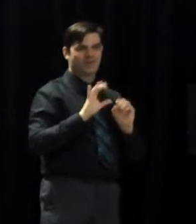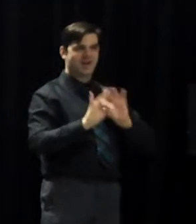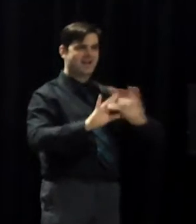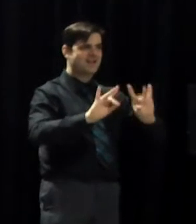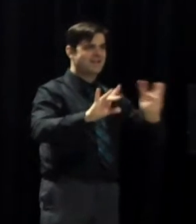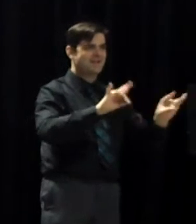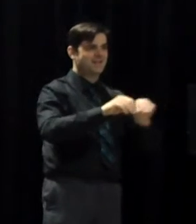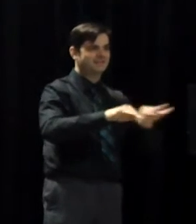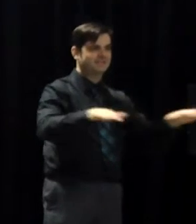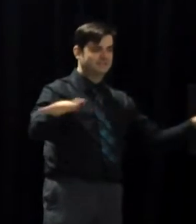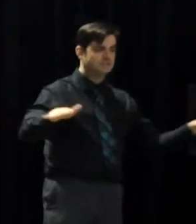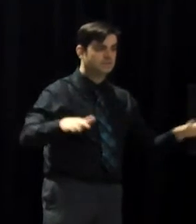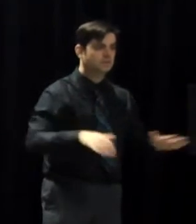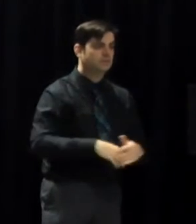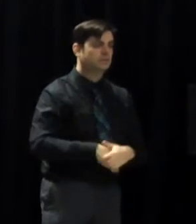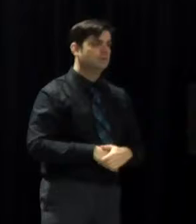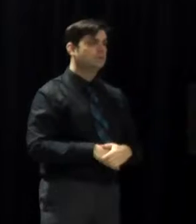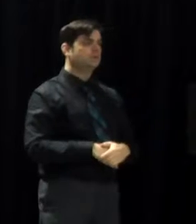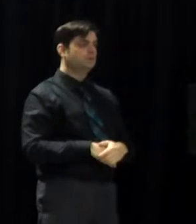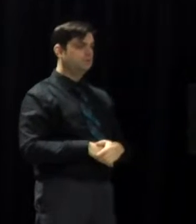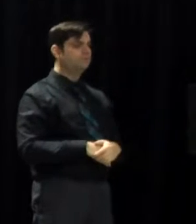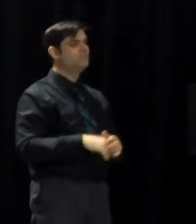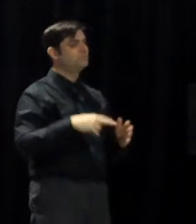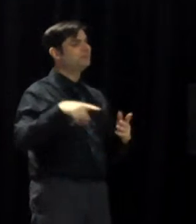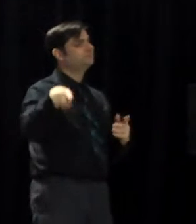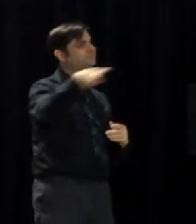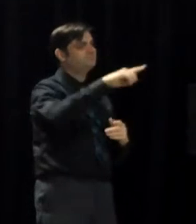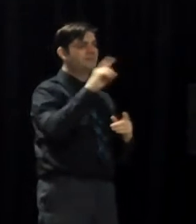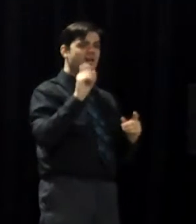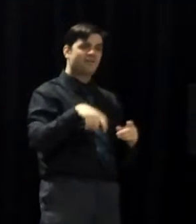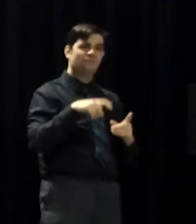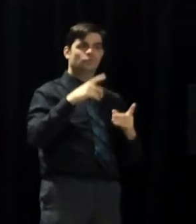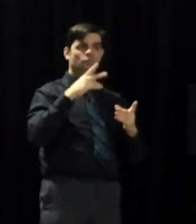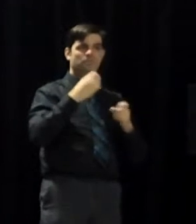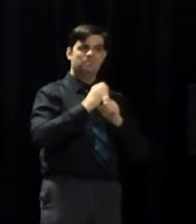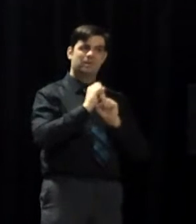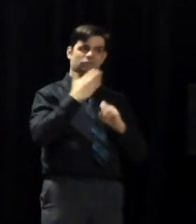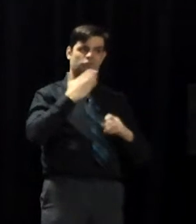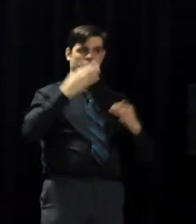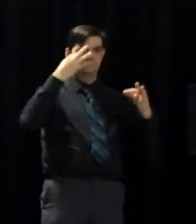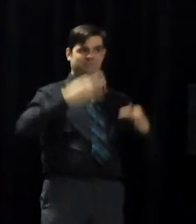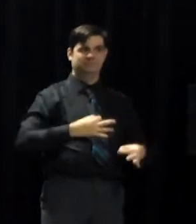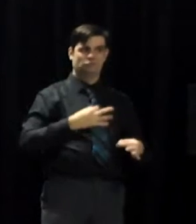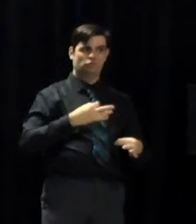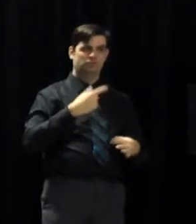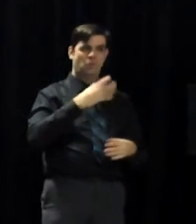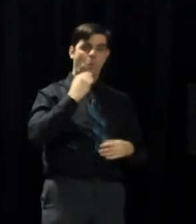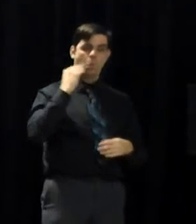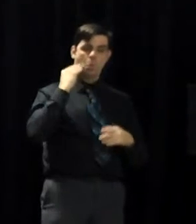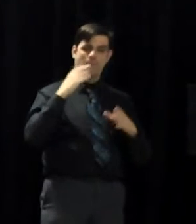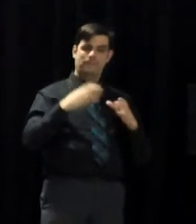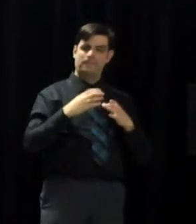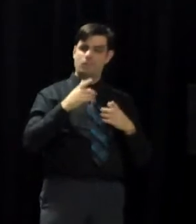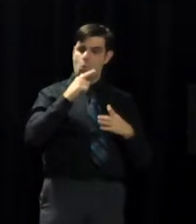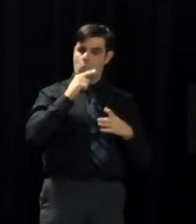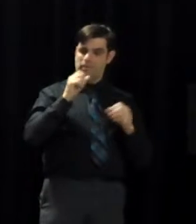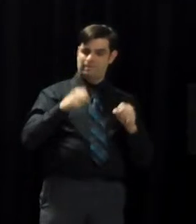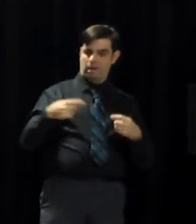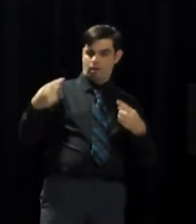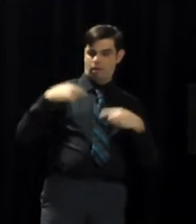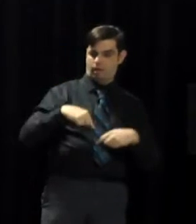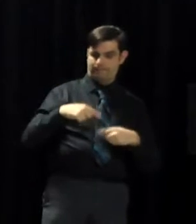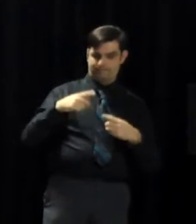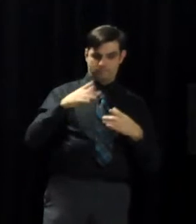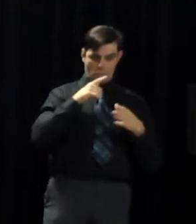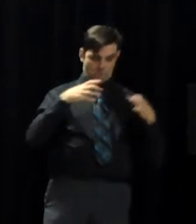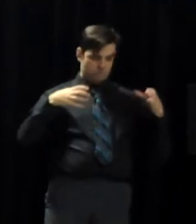tested. That's looking at your own commercial activity and slowing it down or consolidating it. Instead of going out 3 or